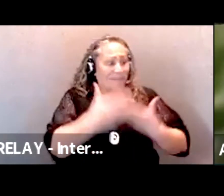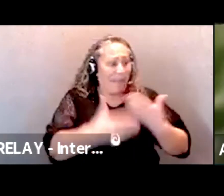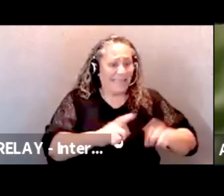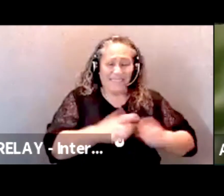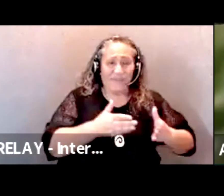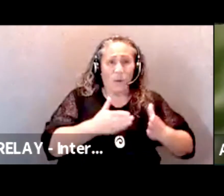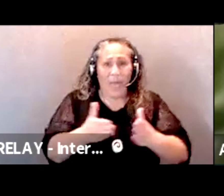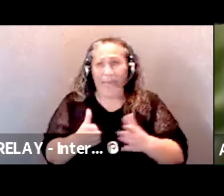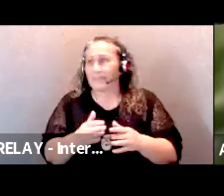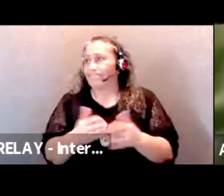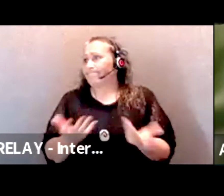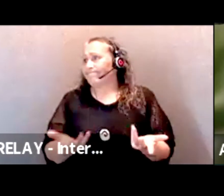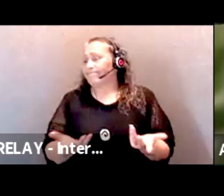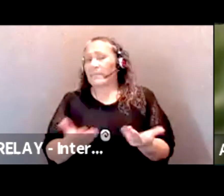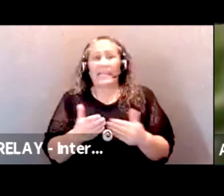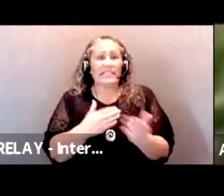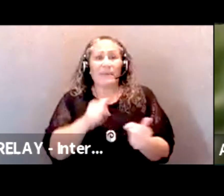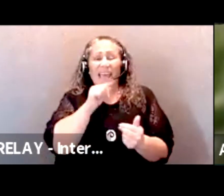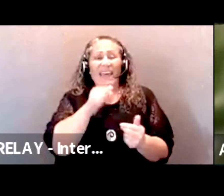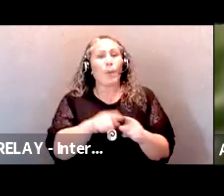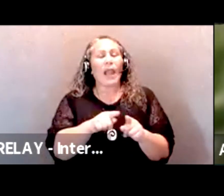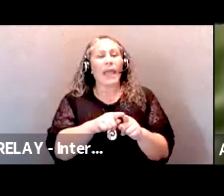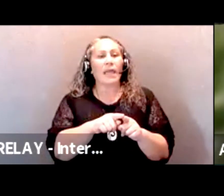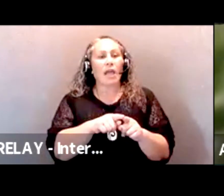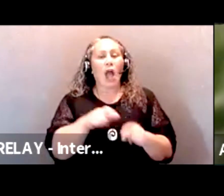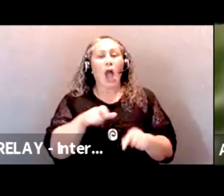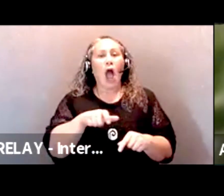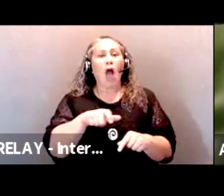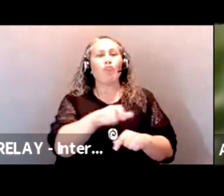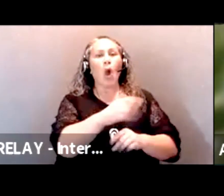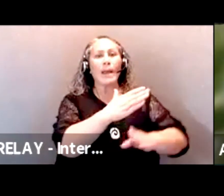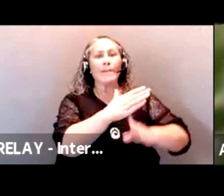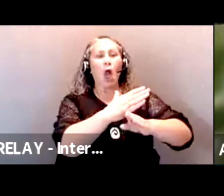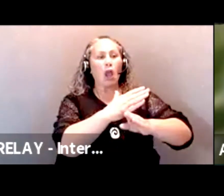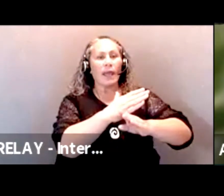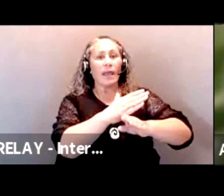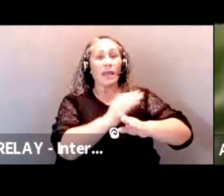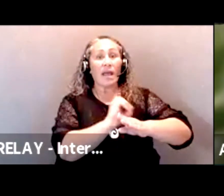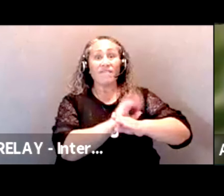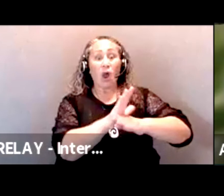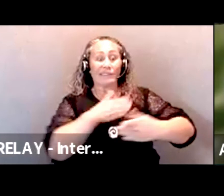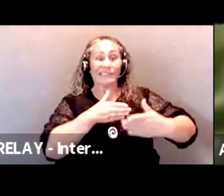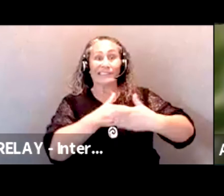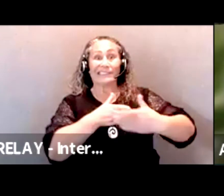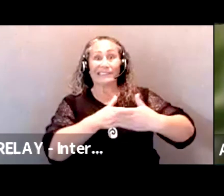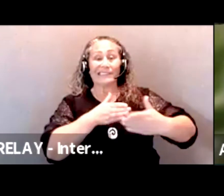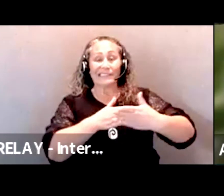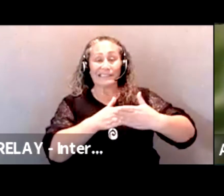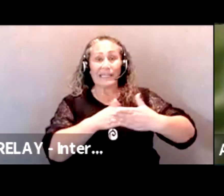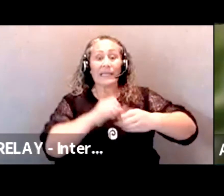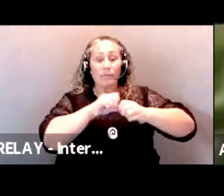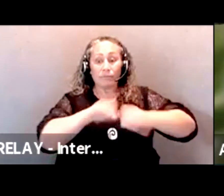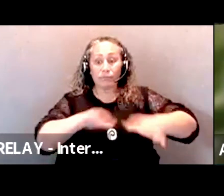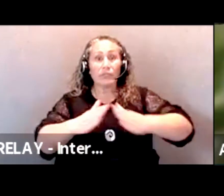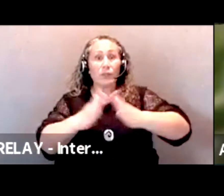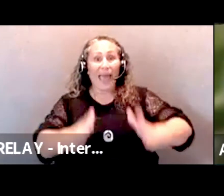we are roadblocks in terms of stopping the virus spreading through our households or our